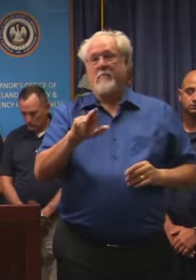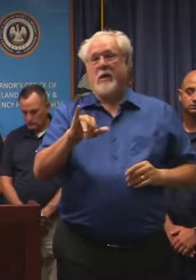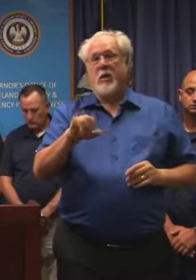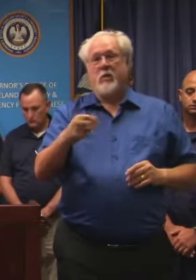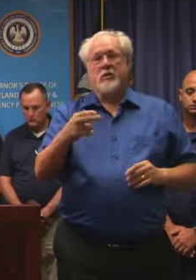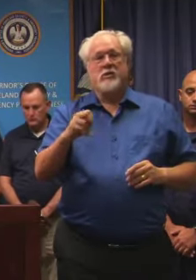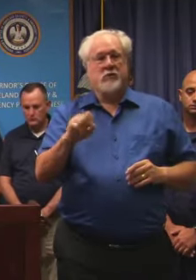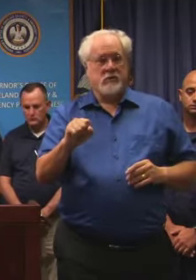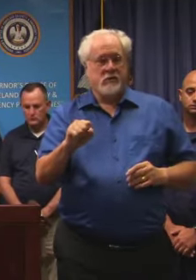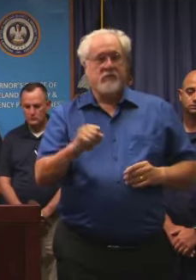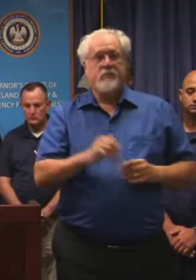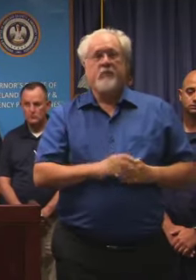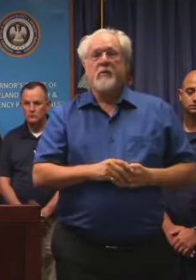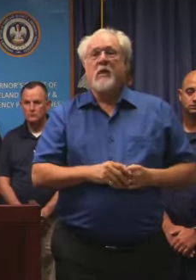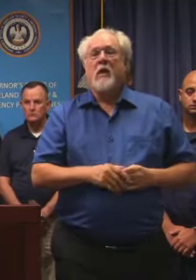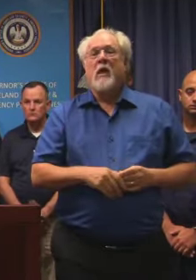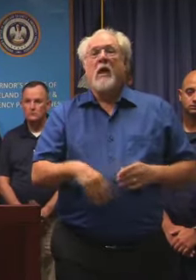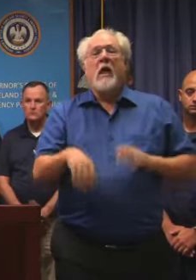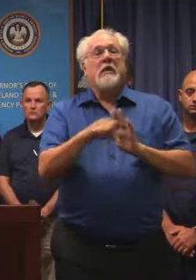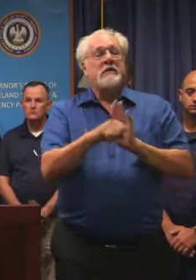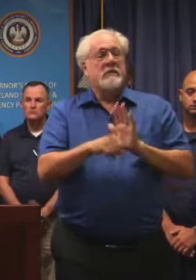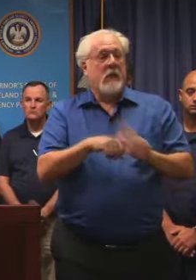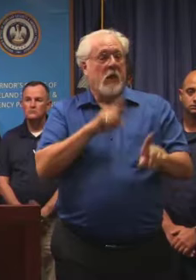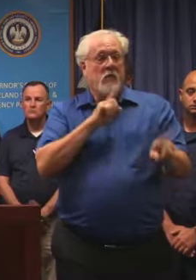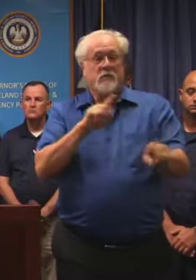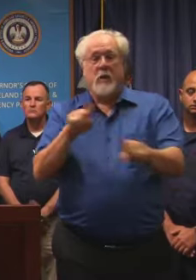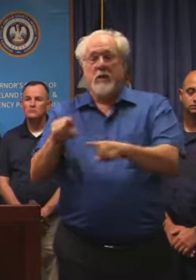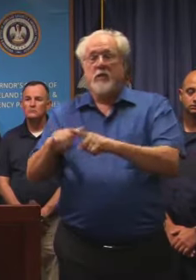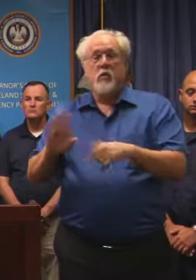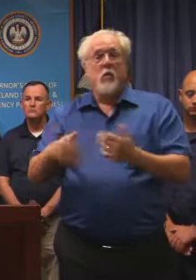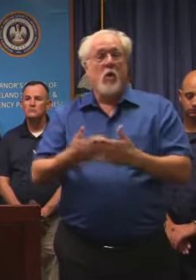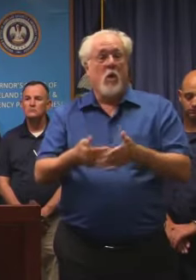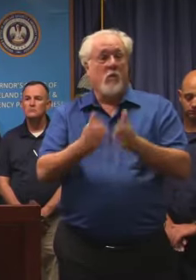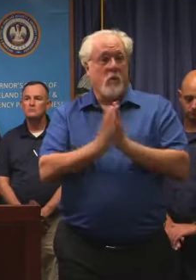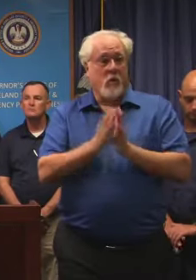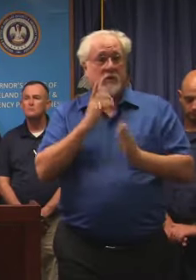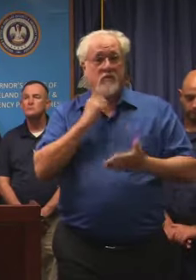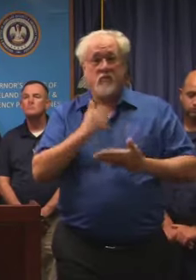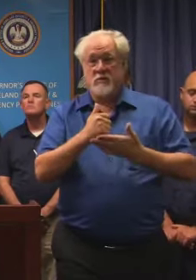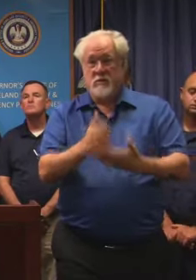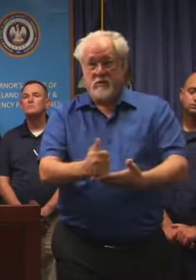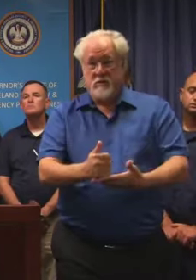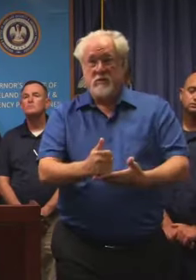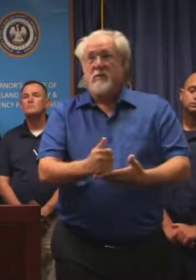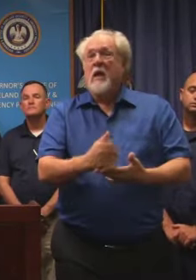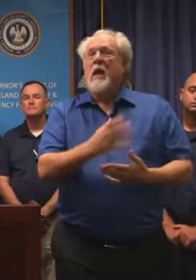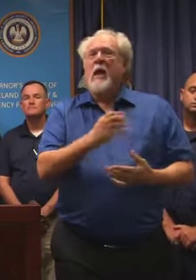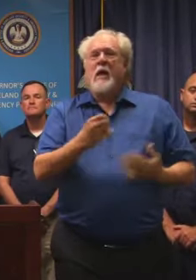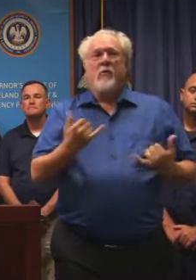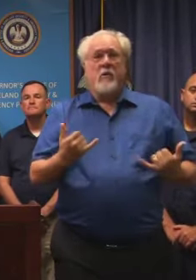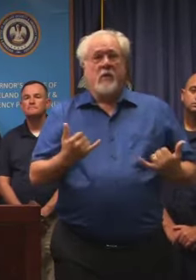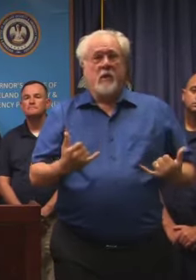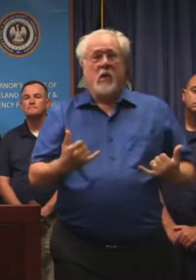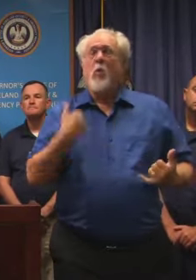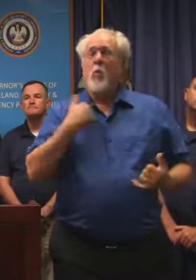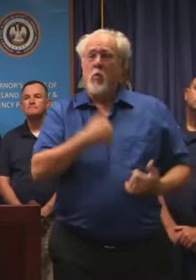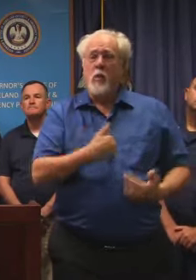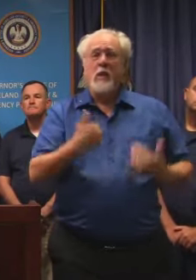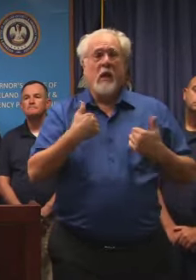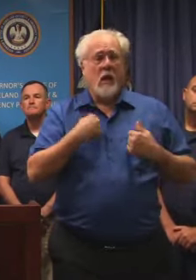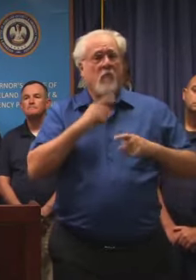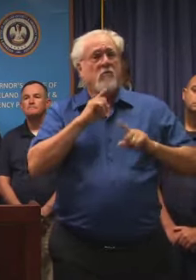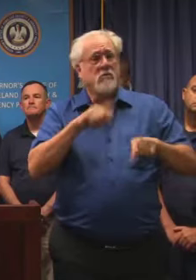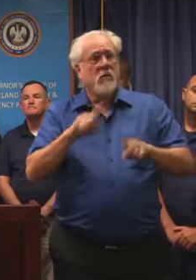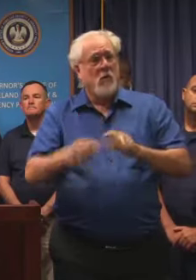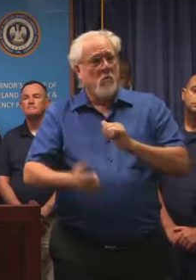parishes. The state is responding to any and all requests that come in for assistance. And at this point, we have